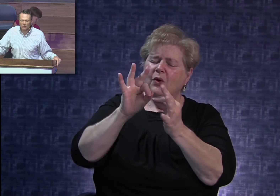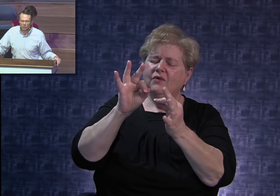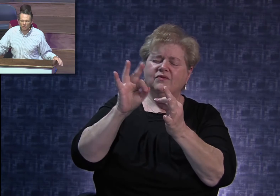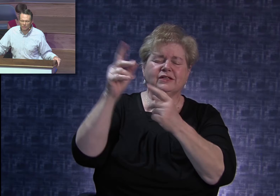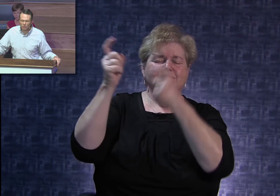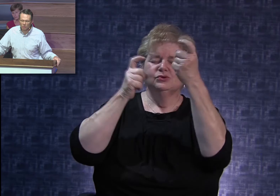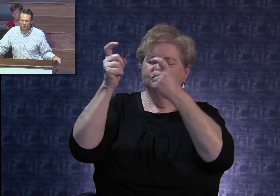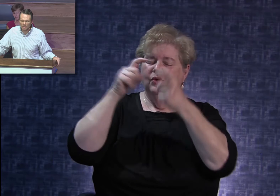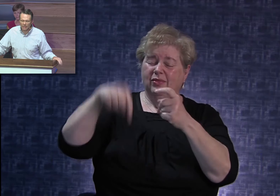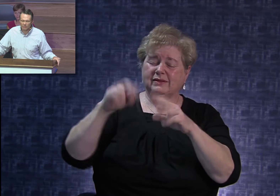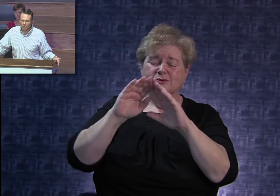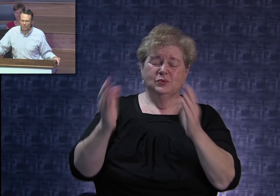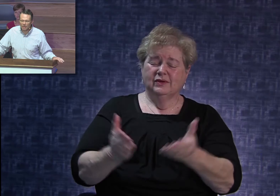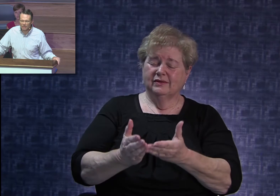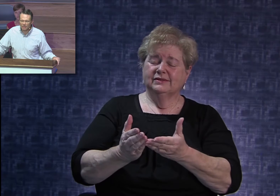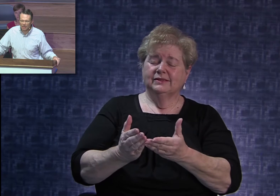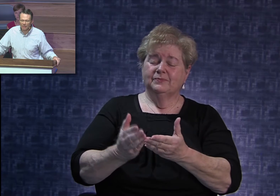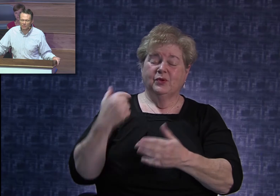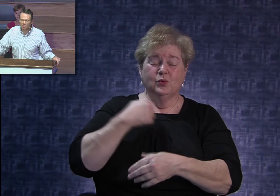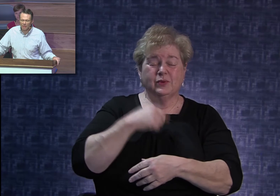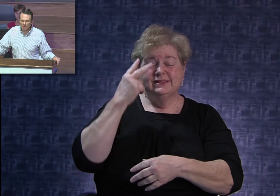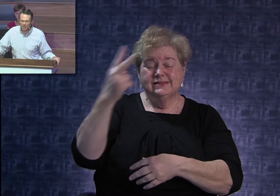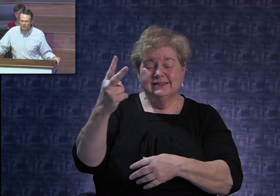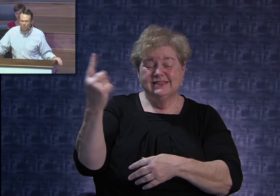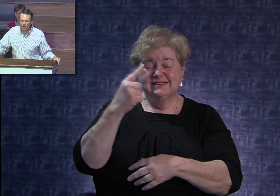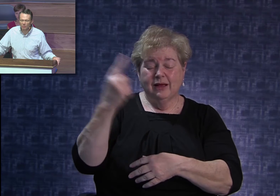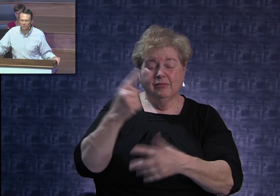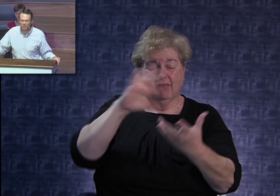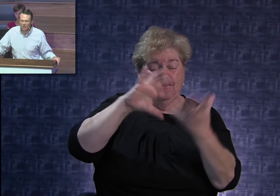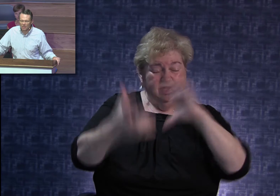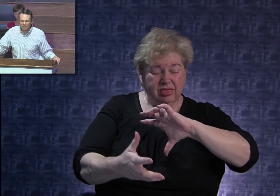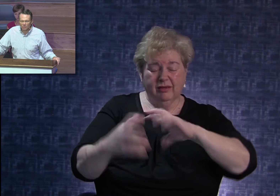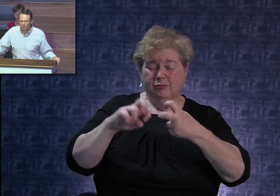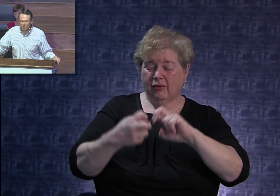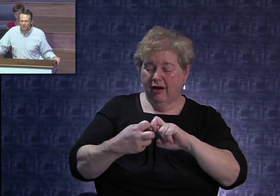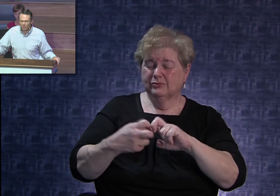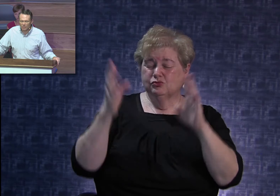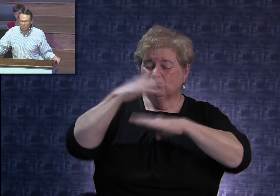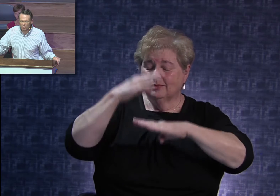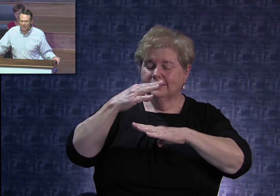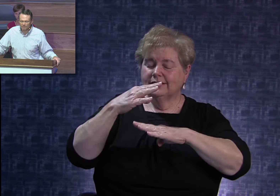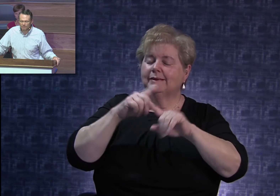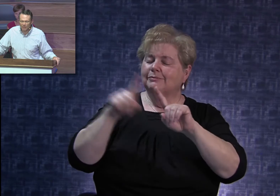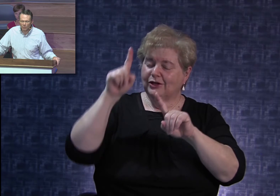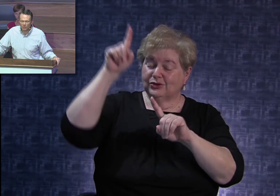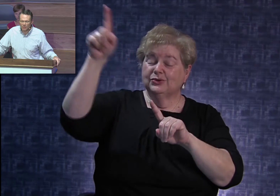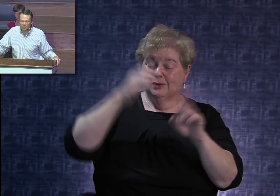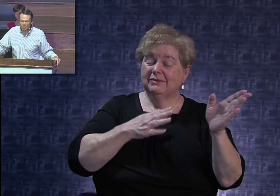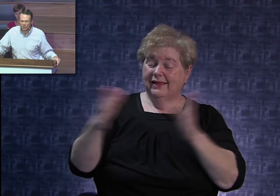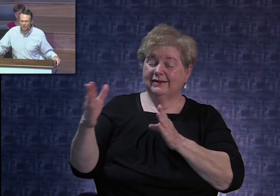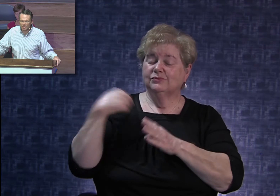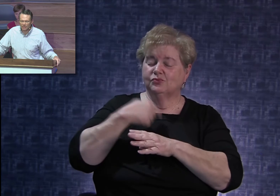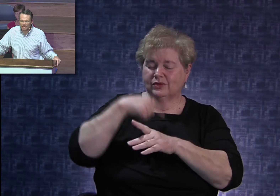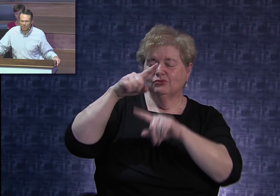in control of this world. And what we may see as chaos and problems, Lord, it's within your plan, and we are